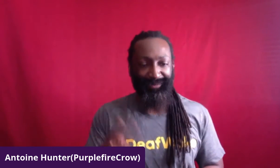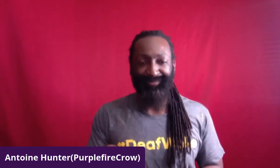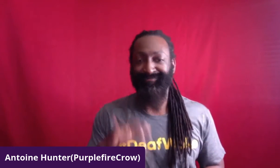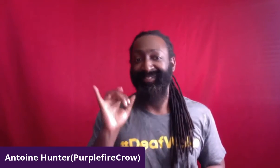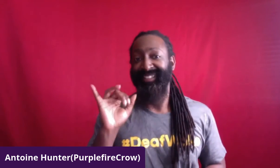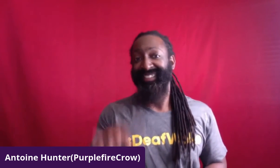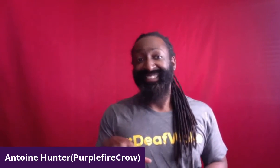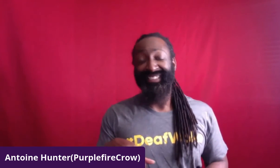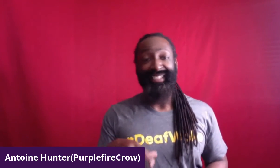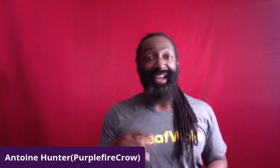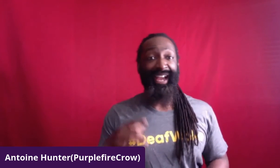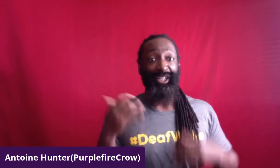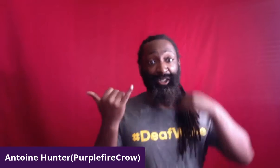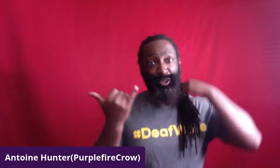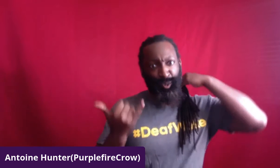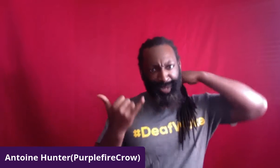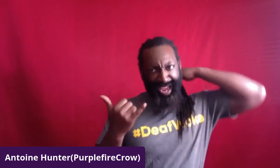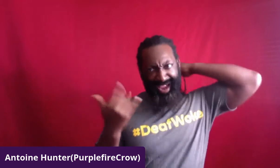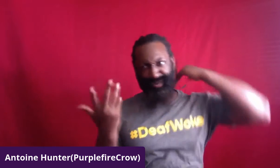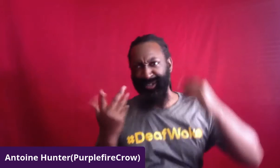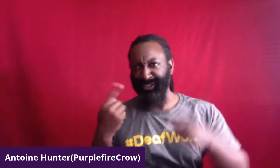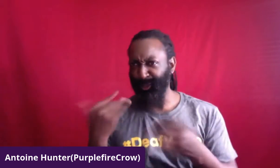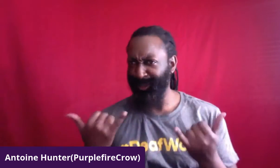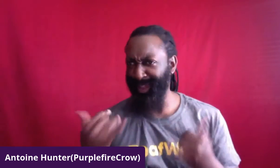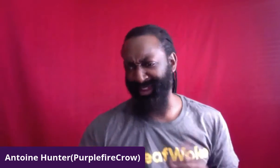as PurpleFireCrow.